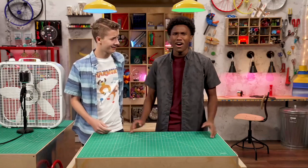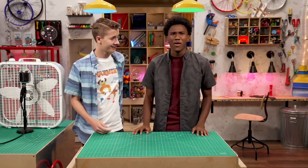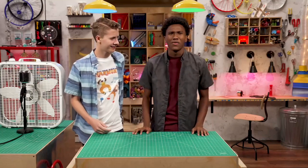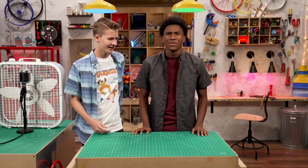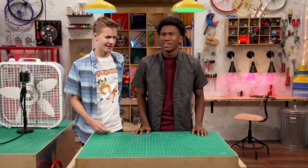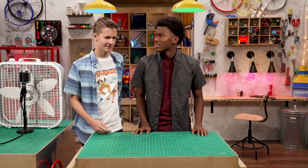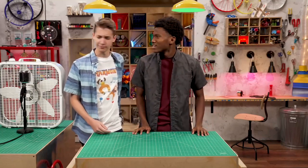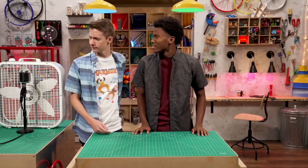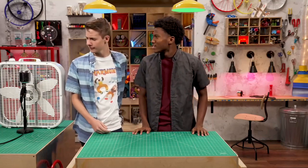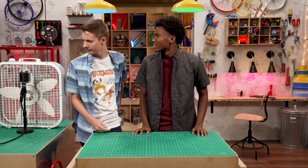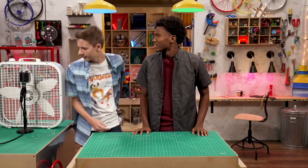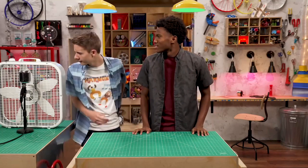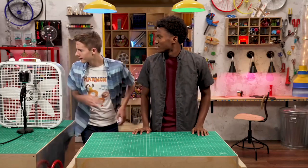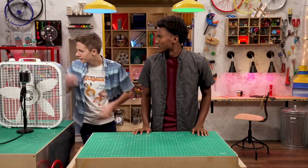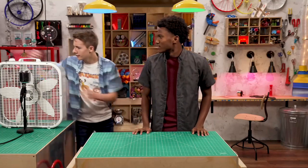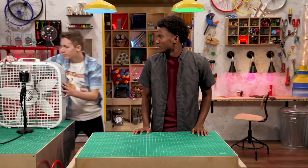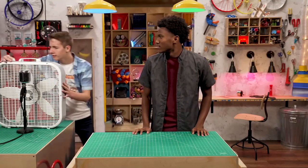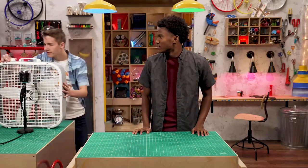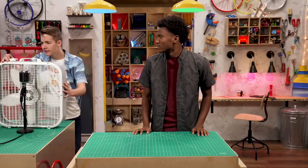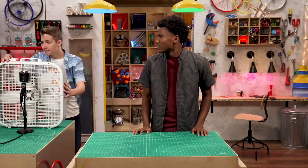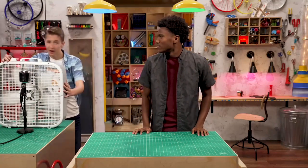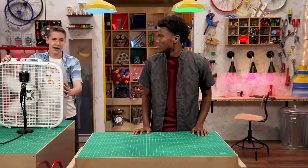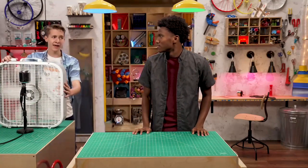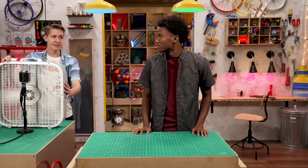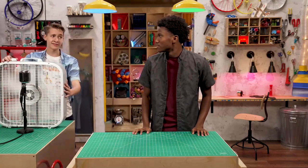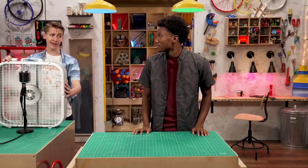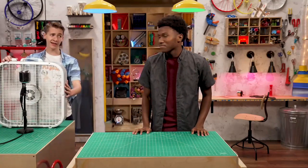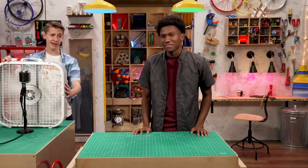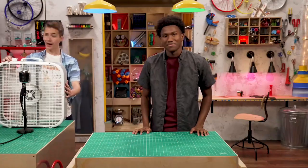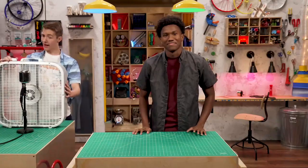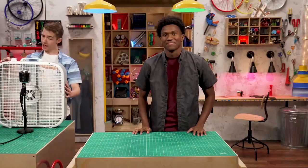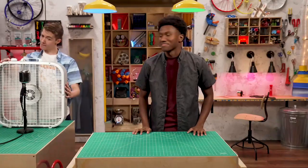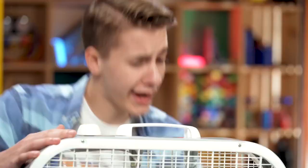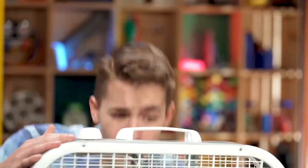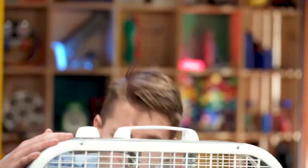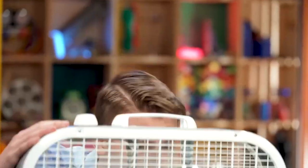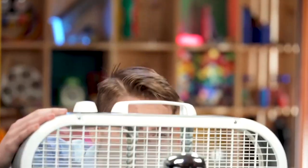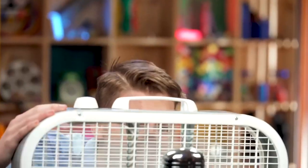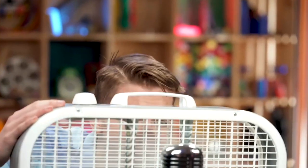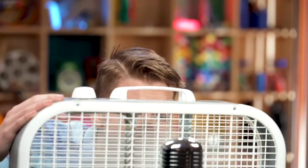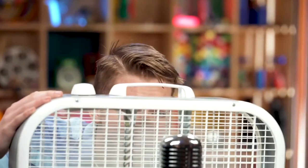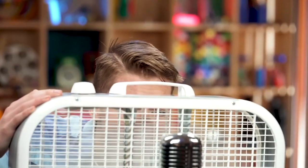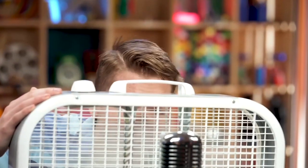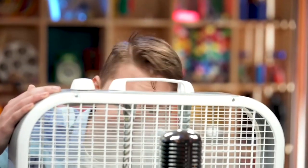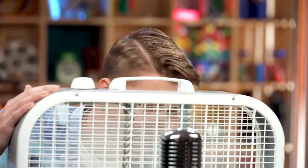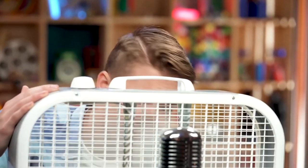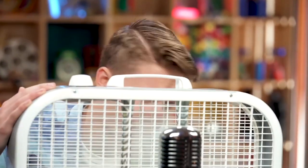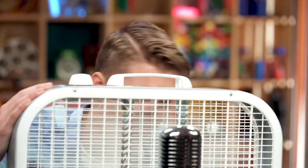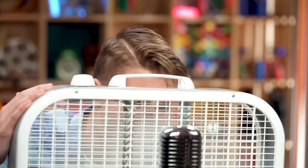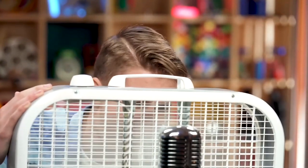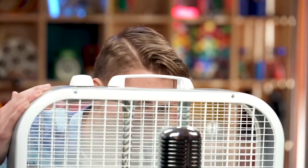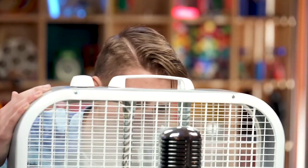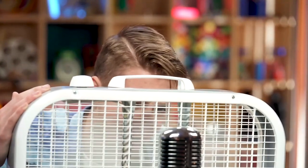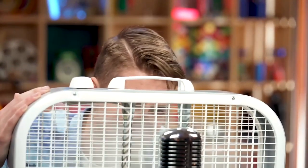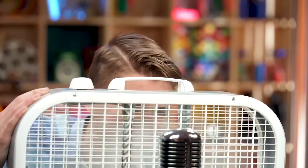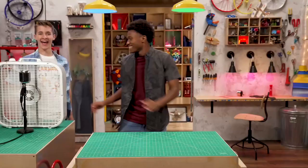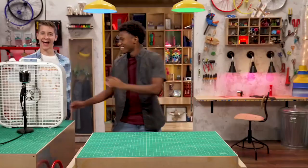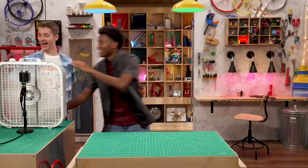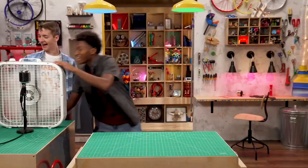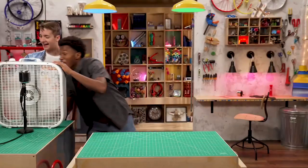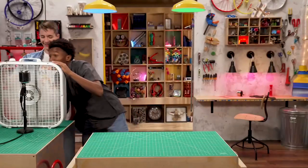Your other friends also text a lot. Yeah. I just told them to let the new guy in. So he'll make